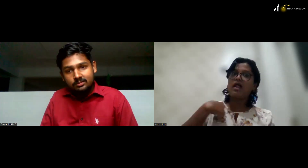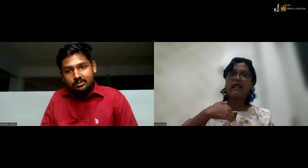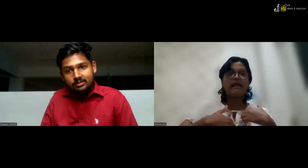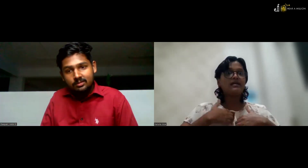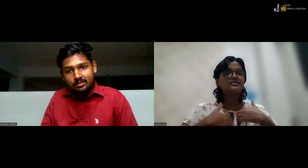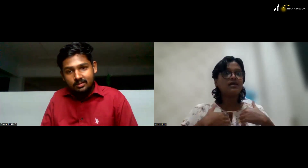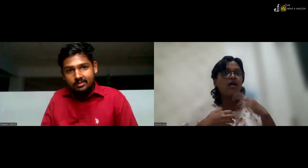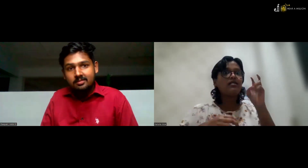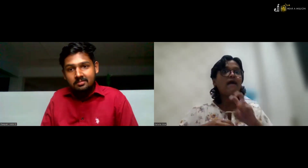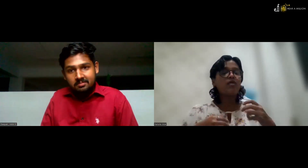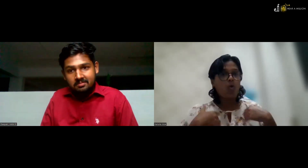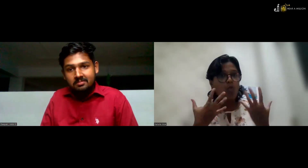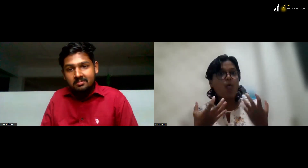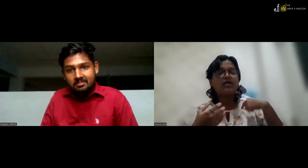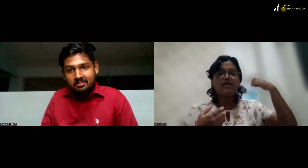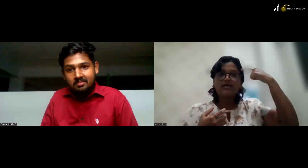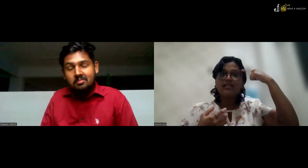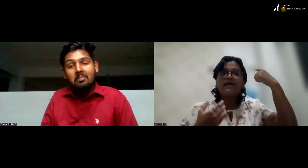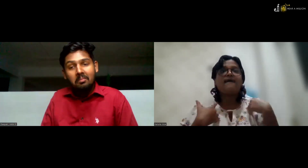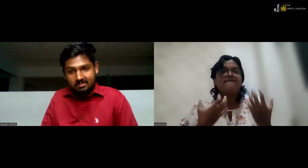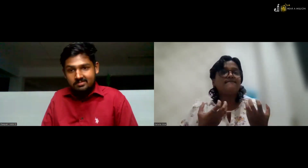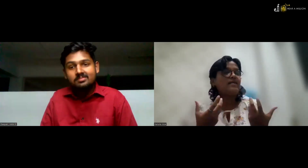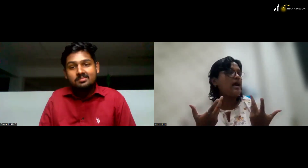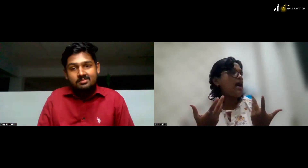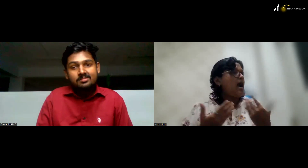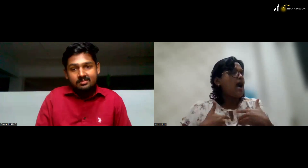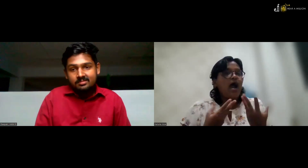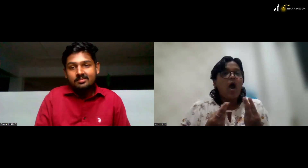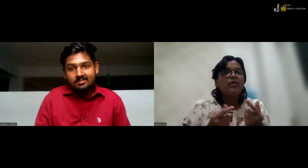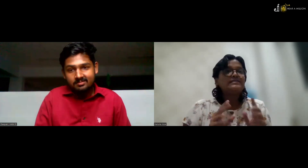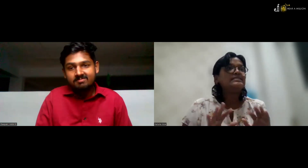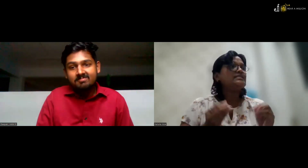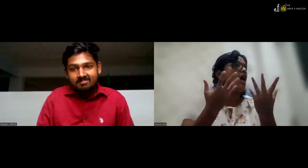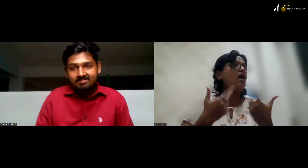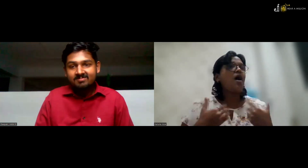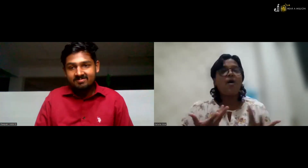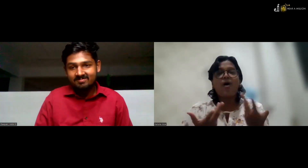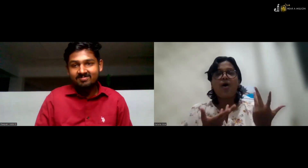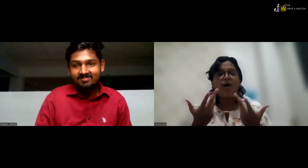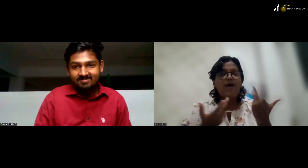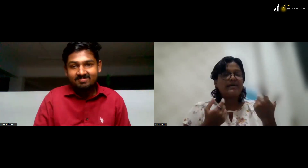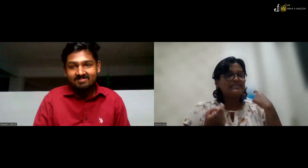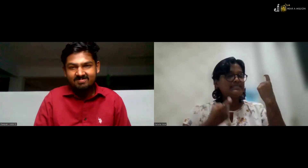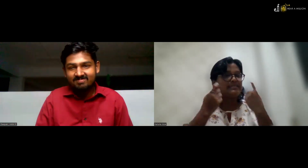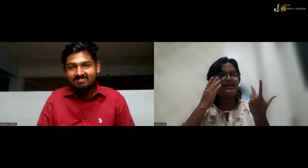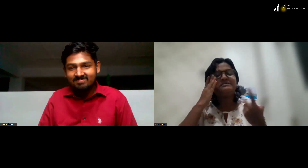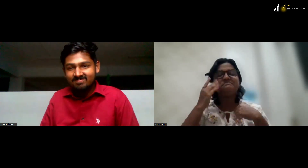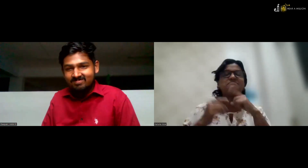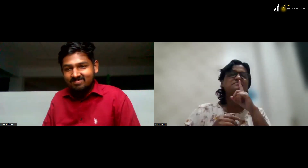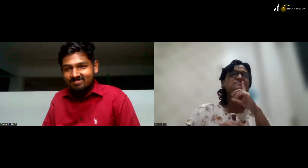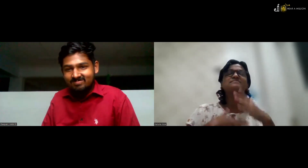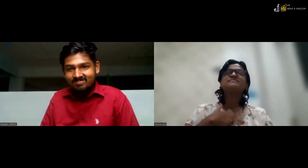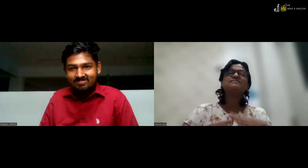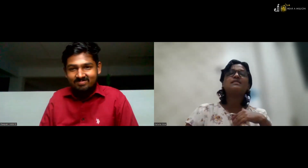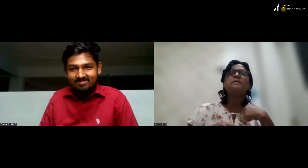is being going outside with the women. So I wanted to travel, and I thought that yeah, I am interested in